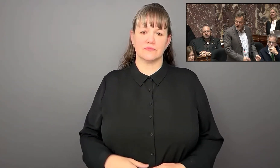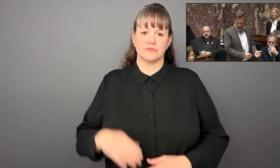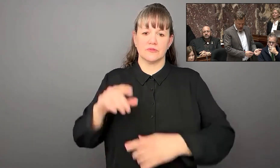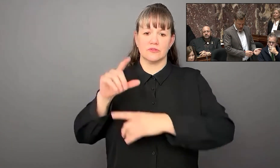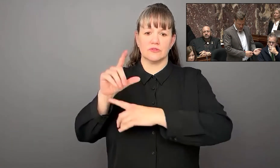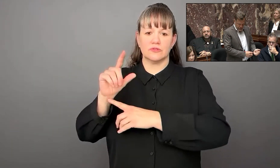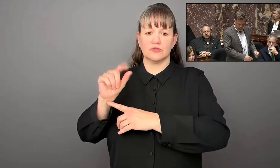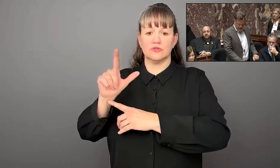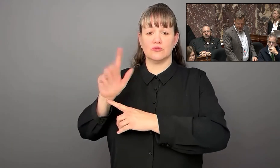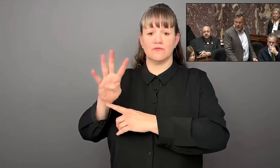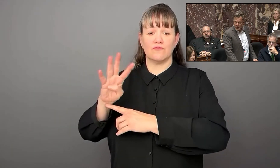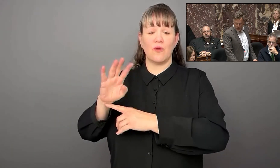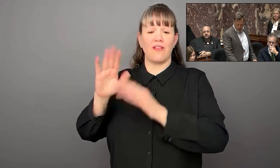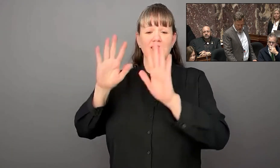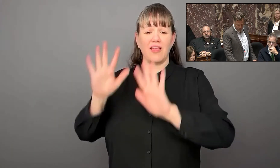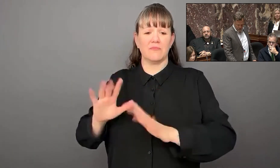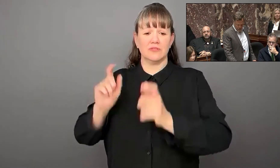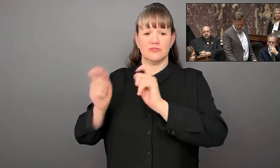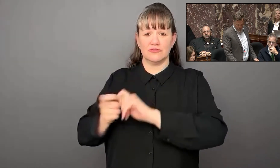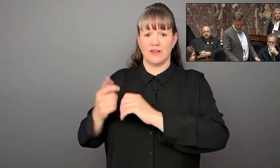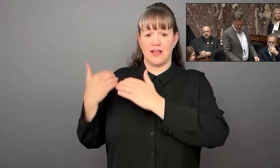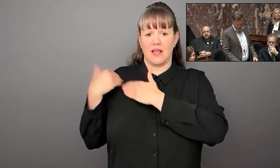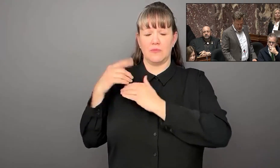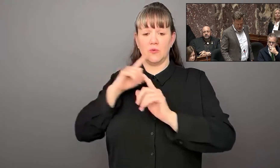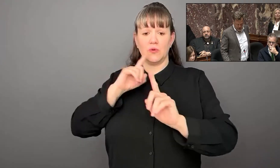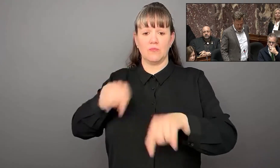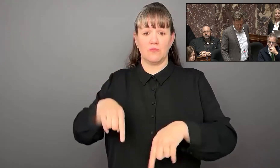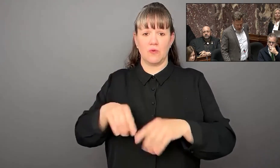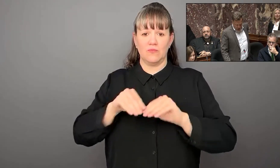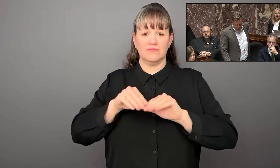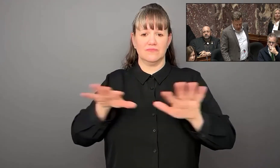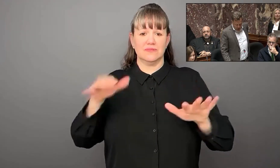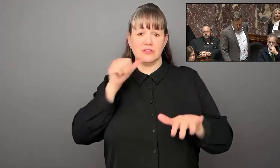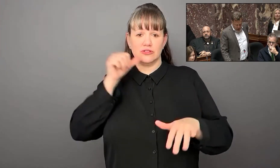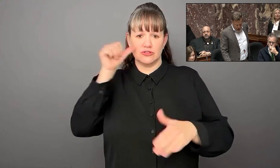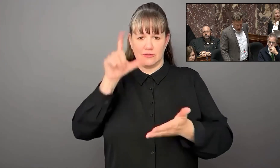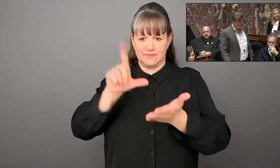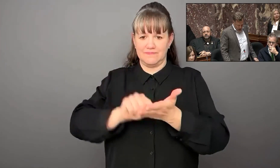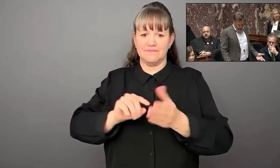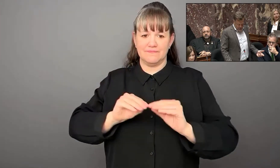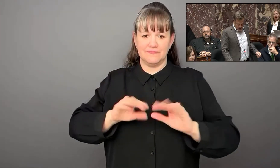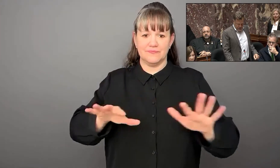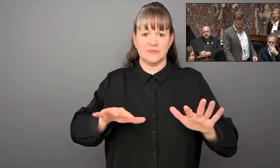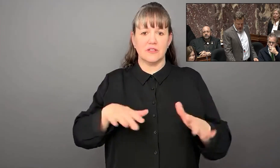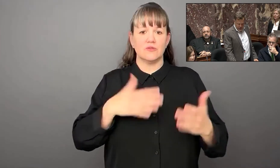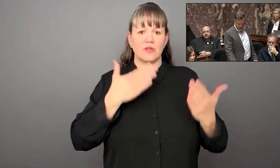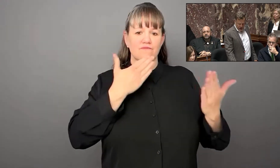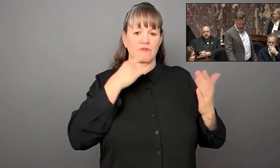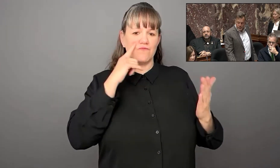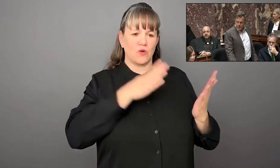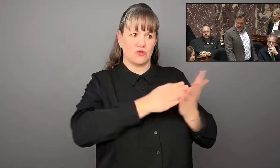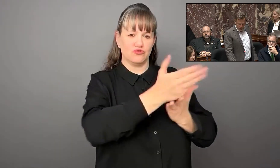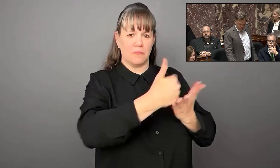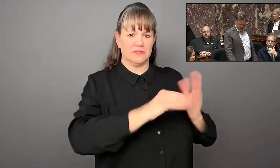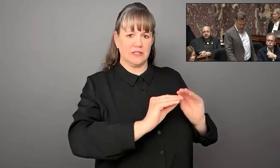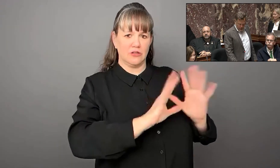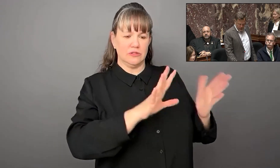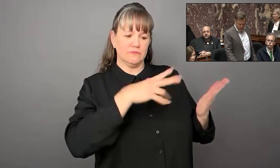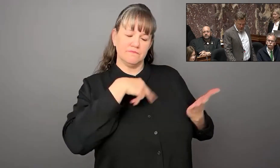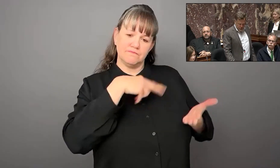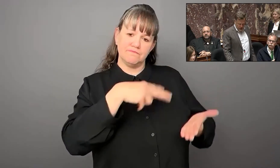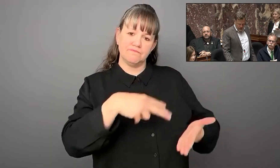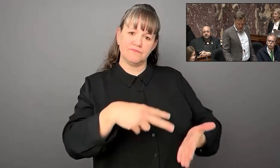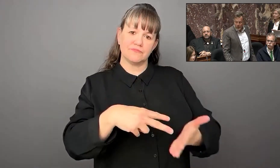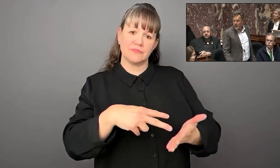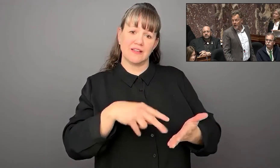released yesterday. I'll start by saying I'm grateful for the transparency. And this caucus and many British Columbians